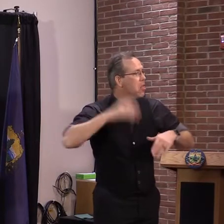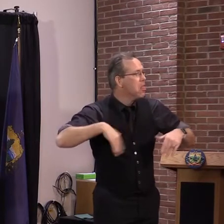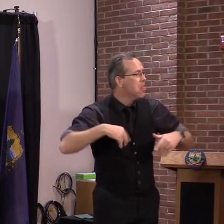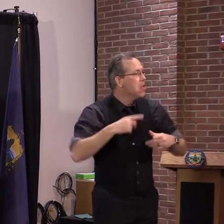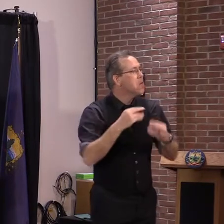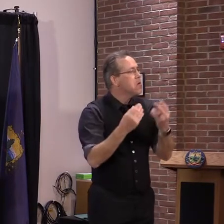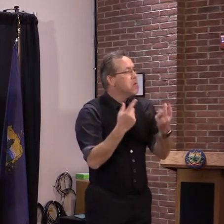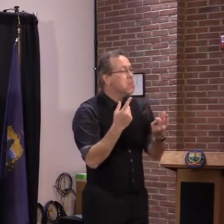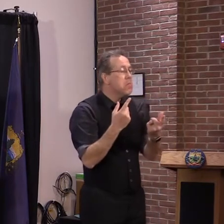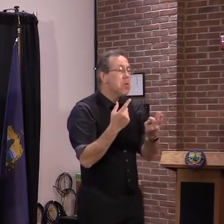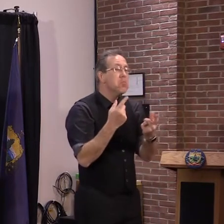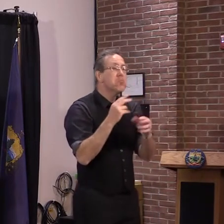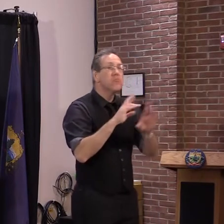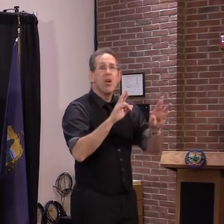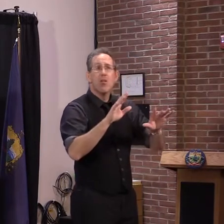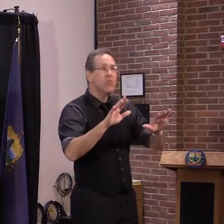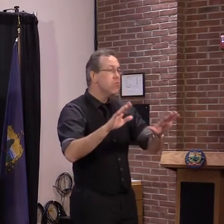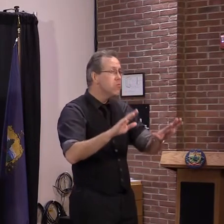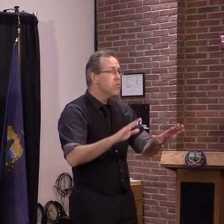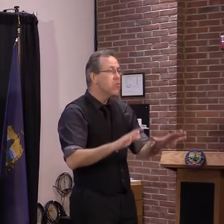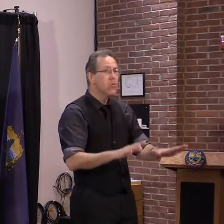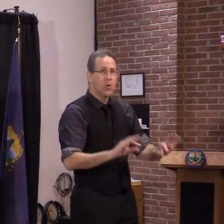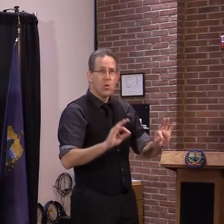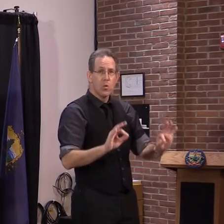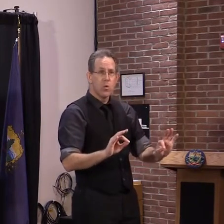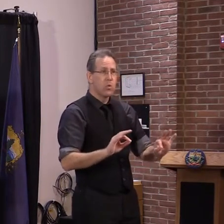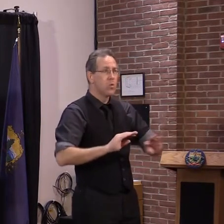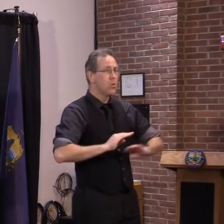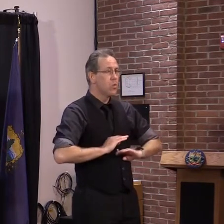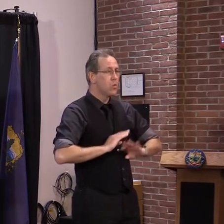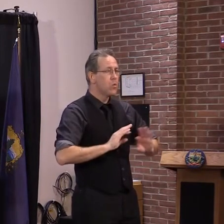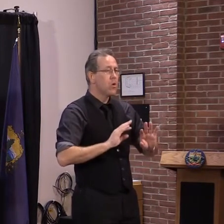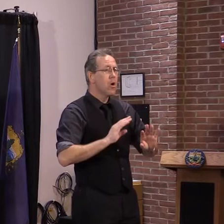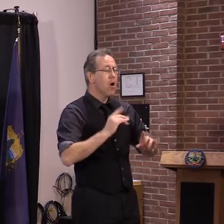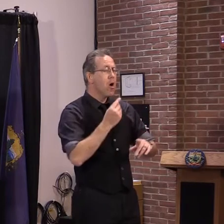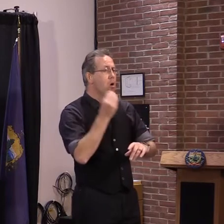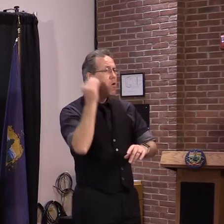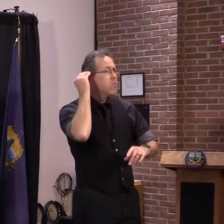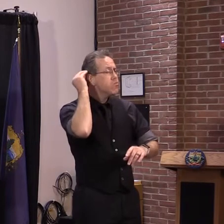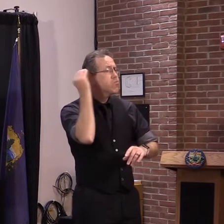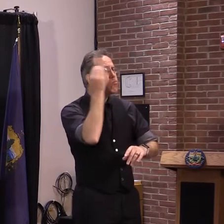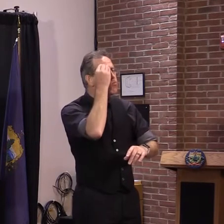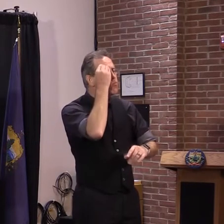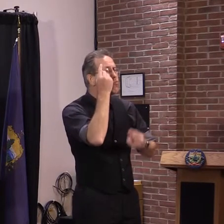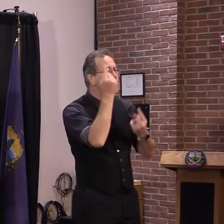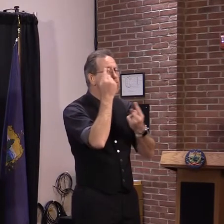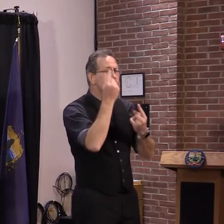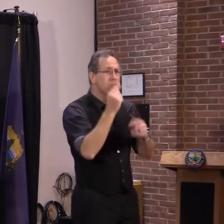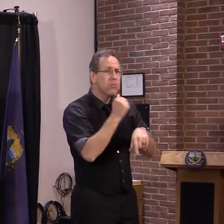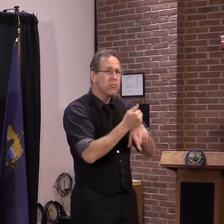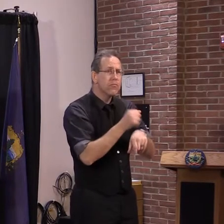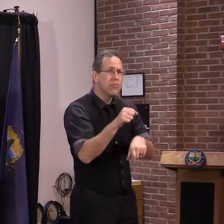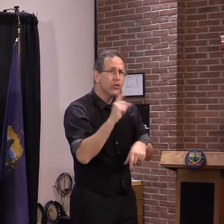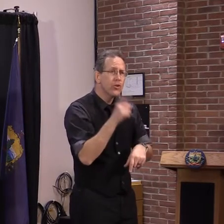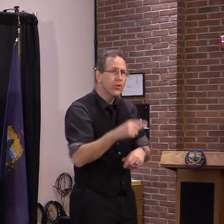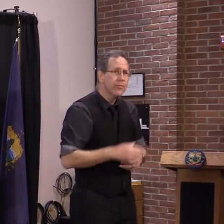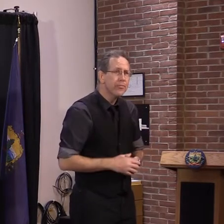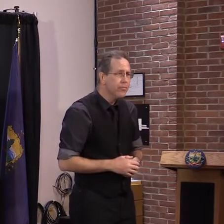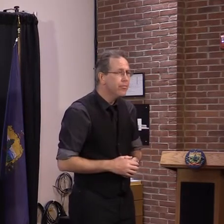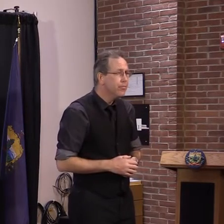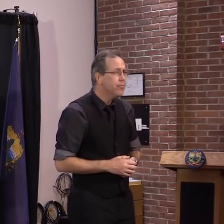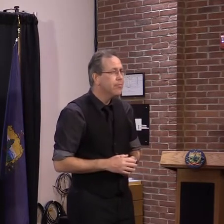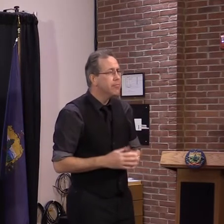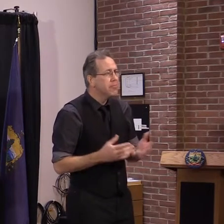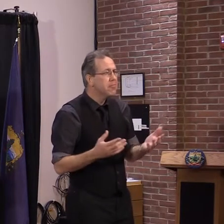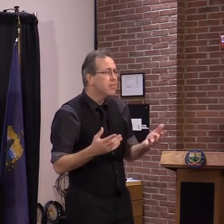after the pandemic, but I think in months and maybe the next year or so, we